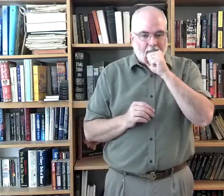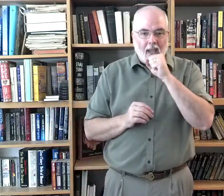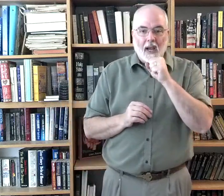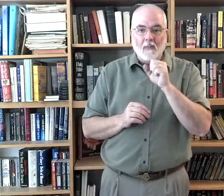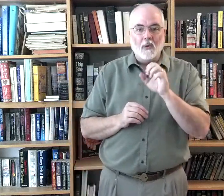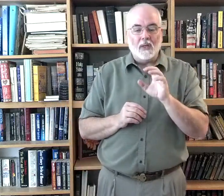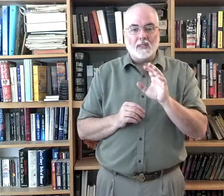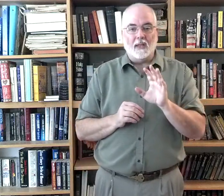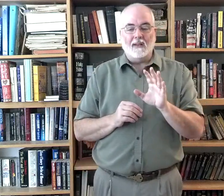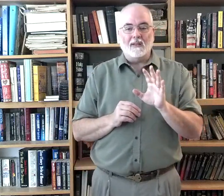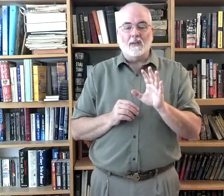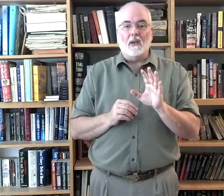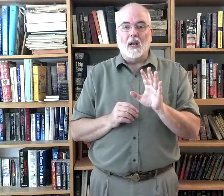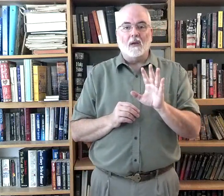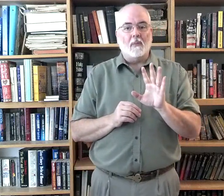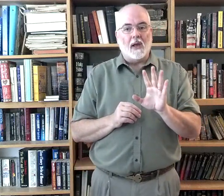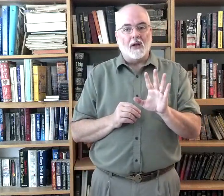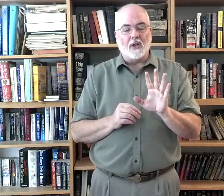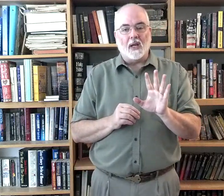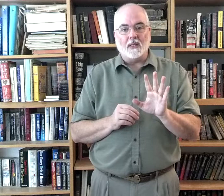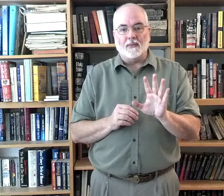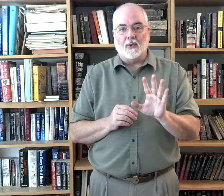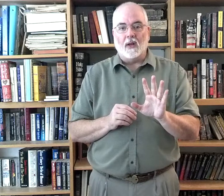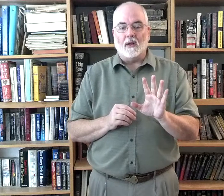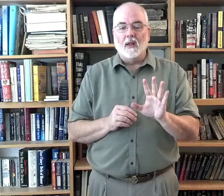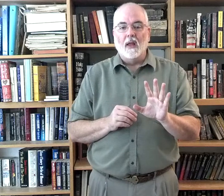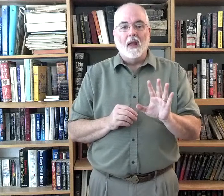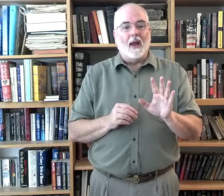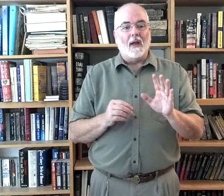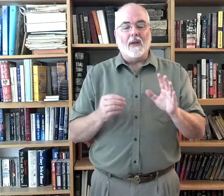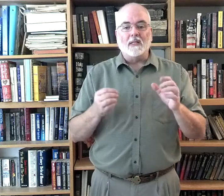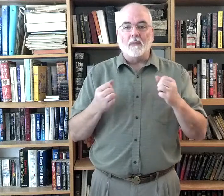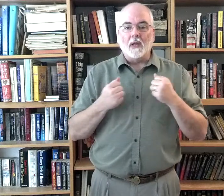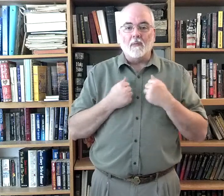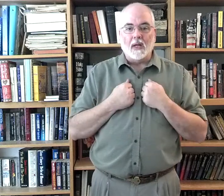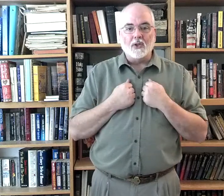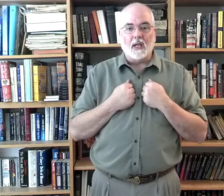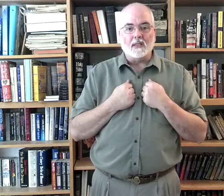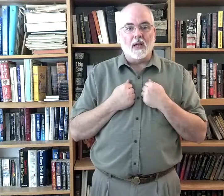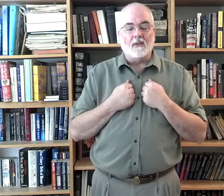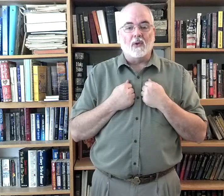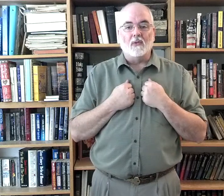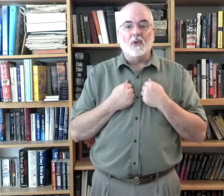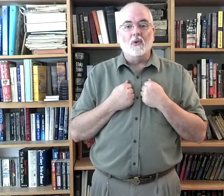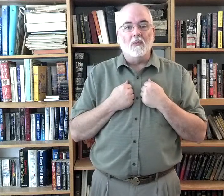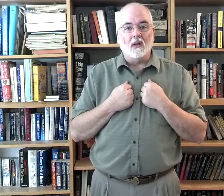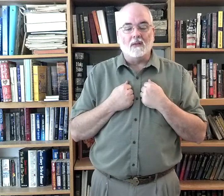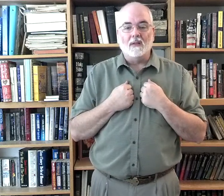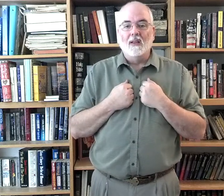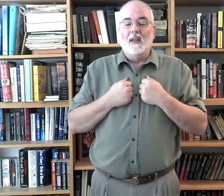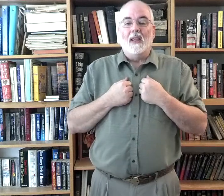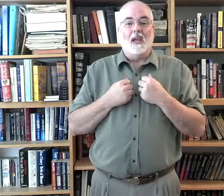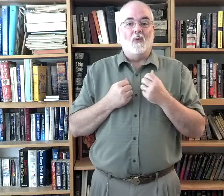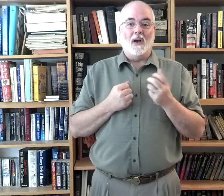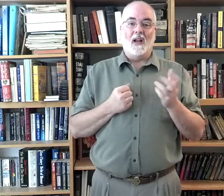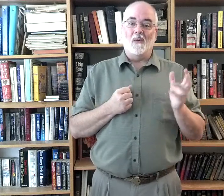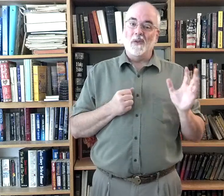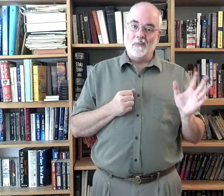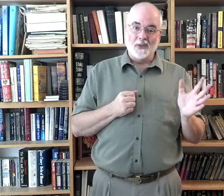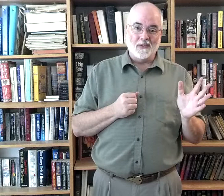And I'm going to sing the song, and I'm going to apologize up front. I've had something in my chest now for over 2 months, and while I wasn't much of a